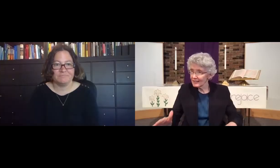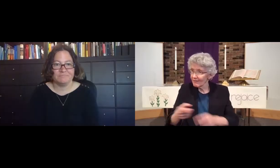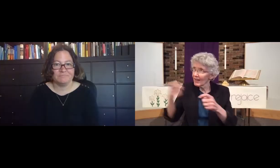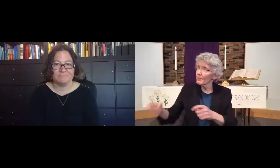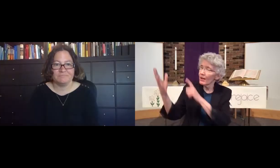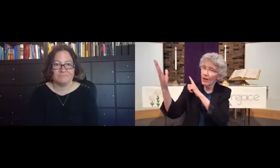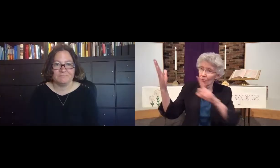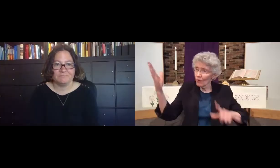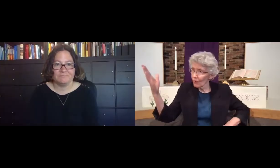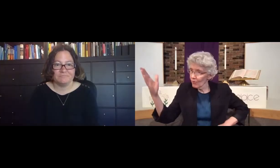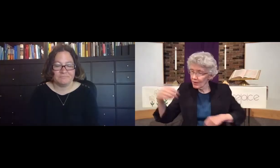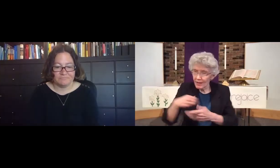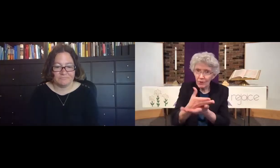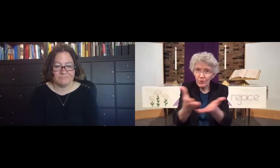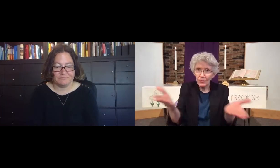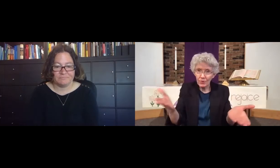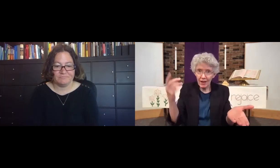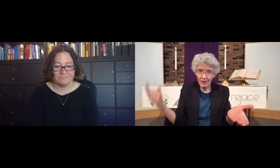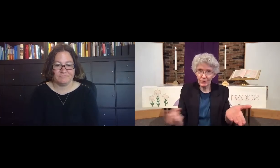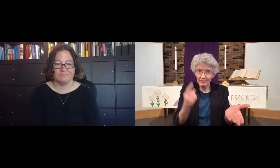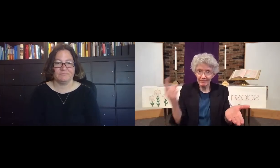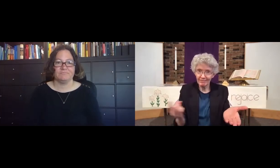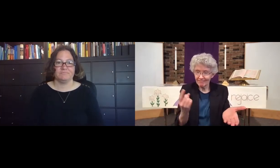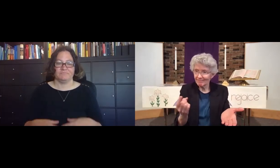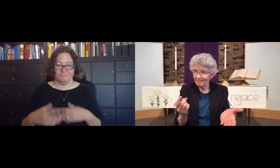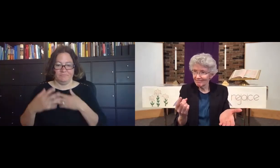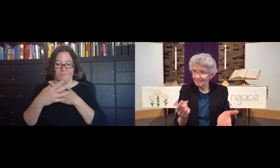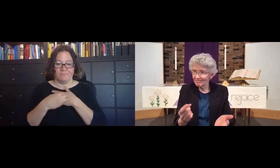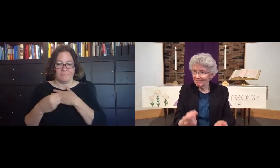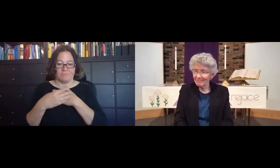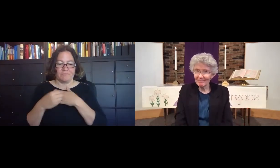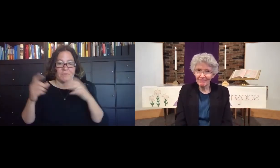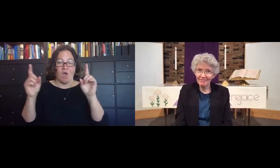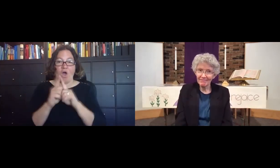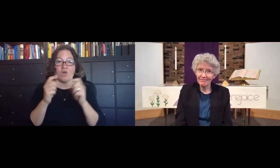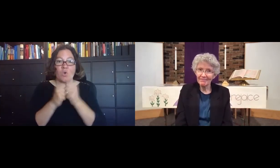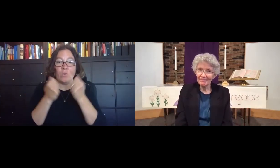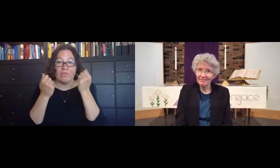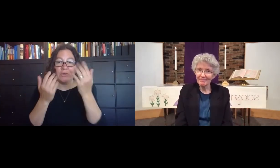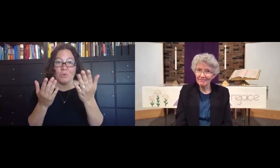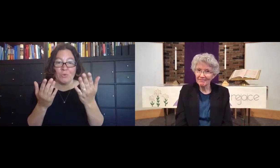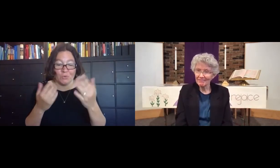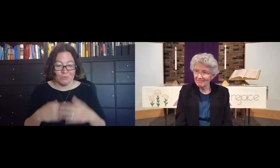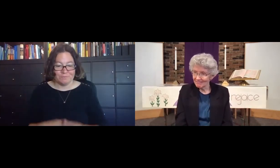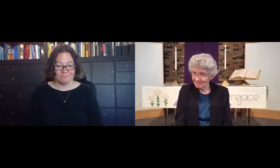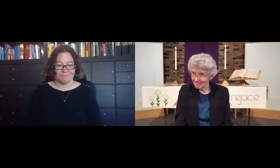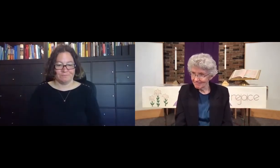May the peace of the Lord be with you always. Everyone together and also with you.